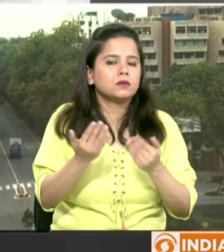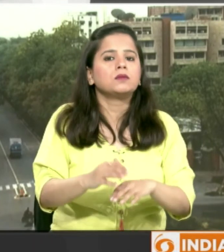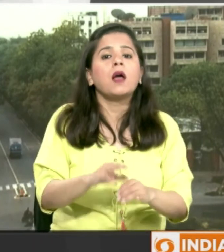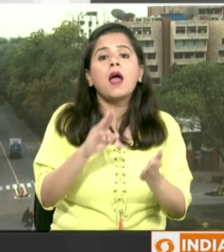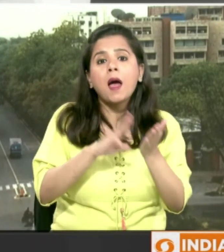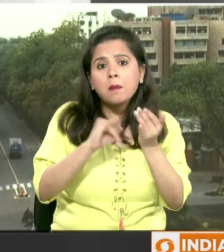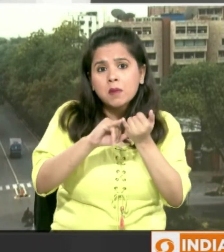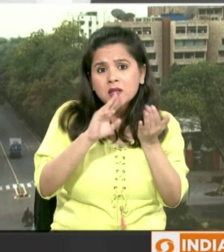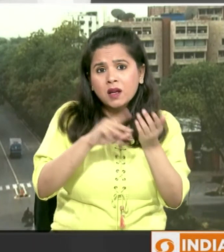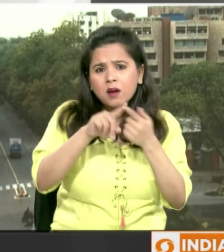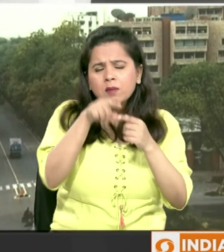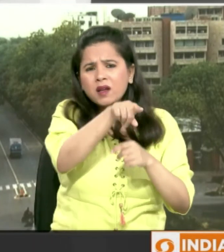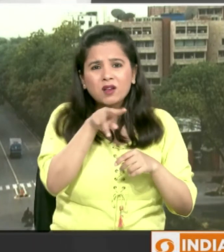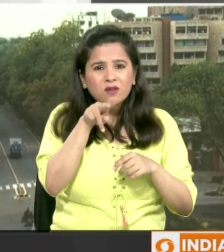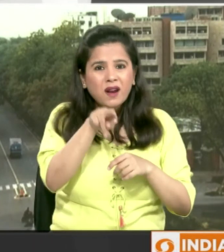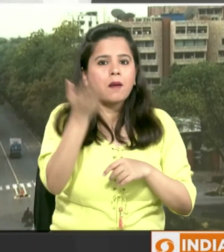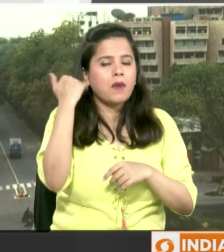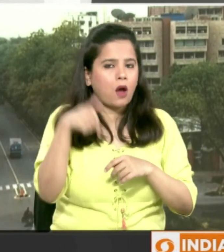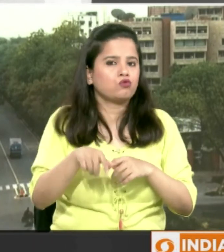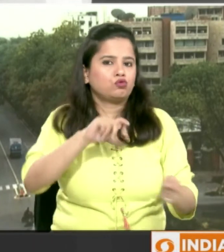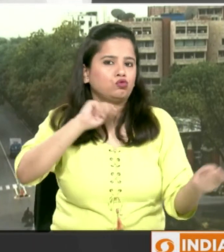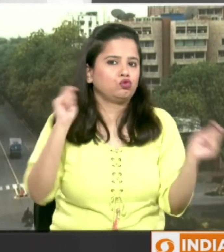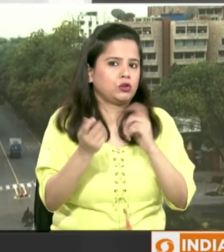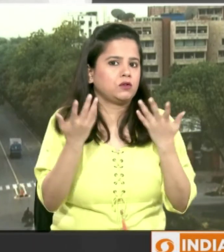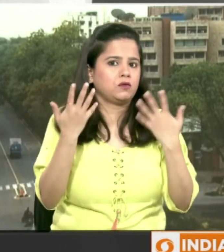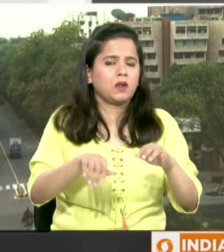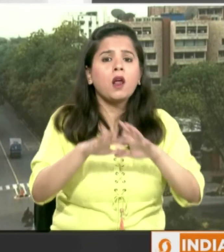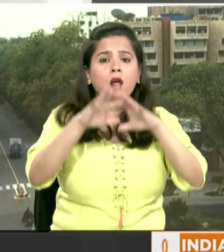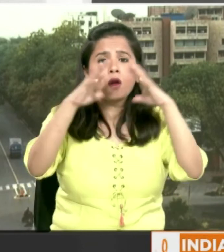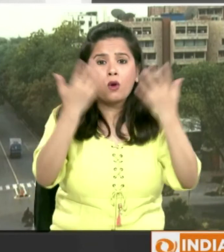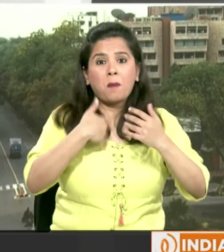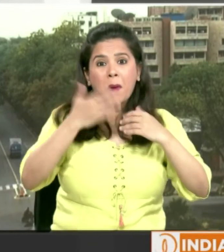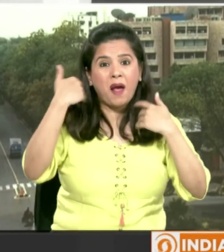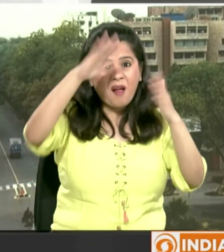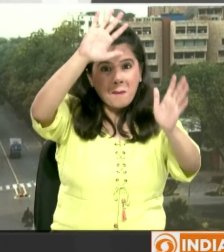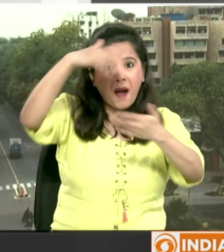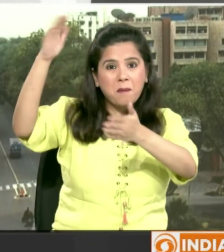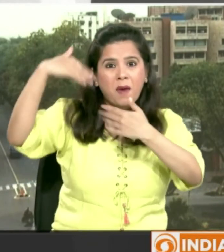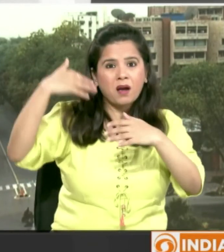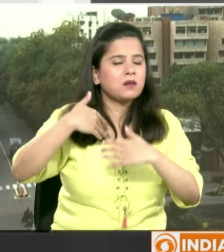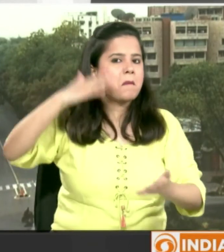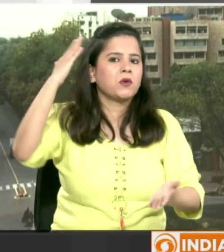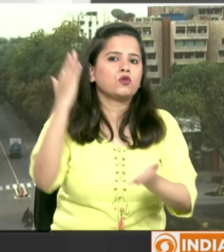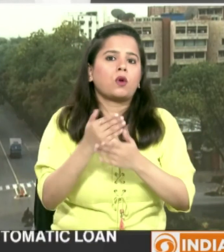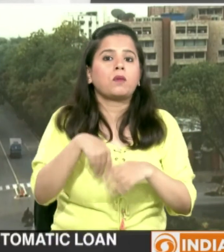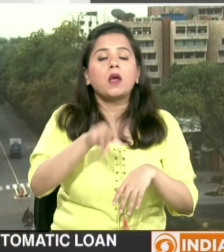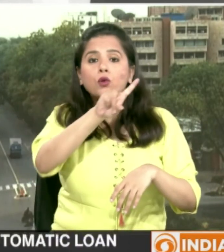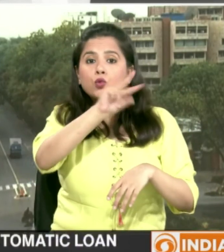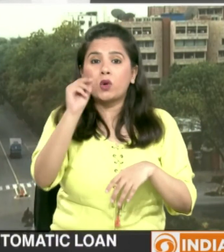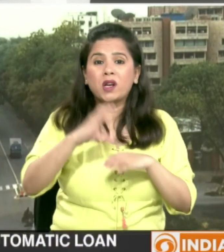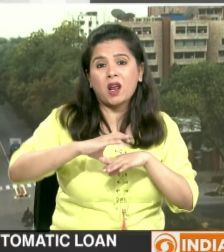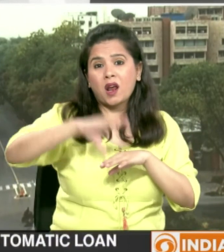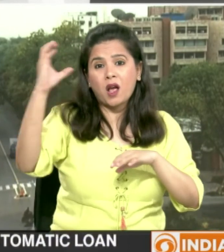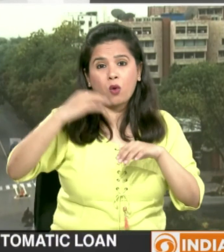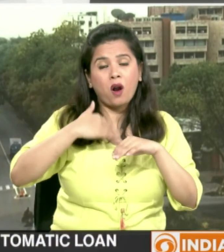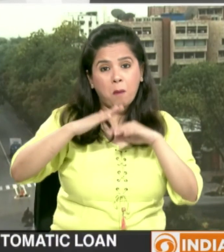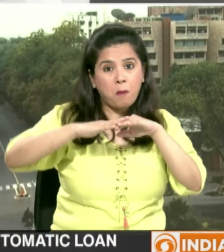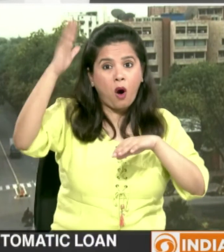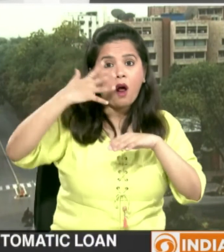The MSME definition has been changed. The global tenders will be banned for government procurement up to 200 crore